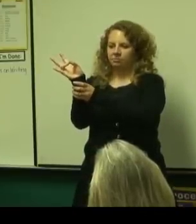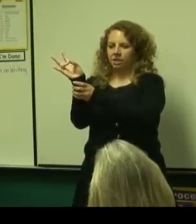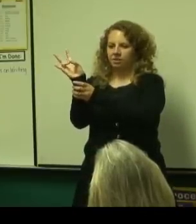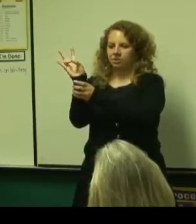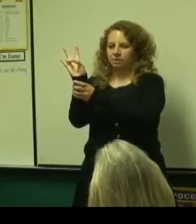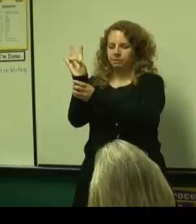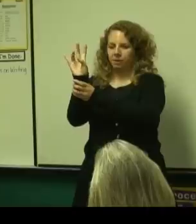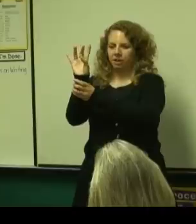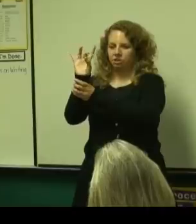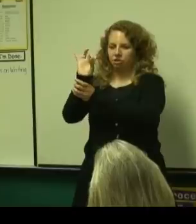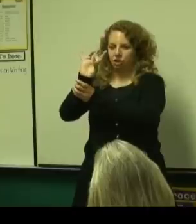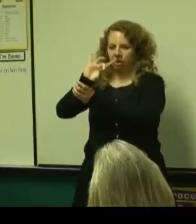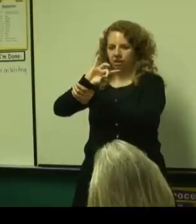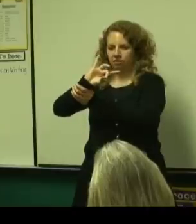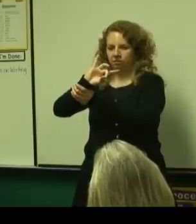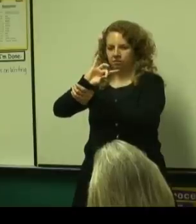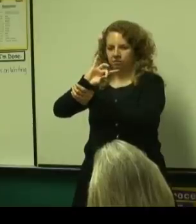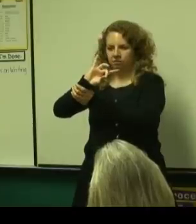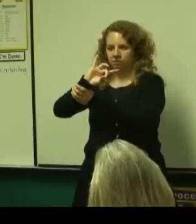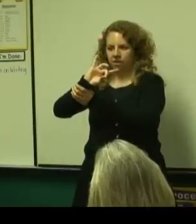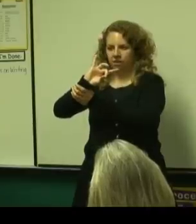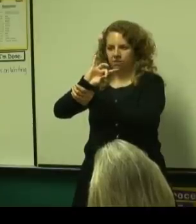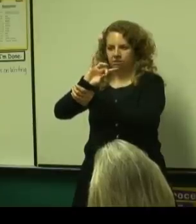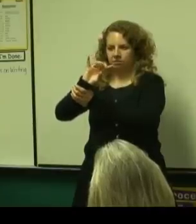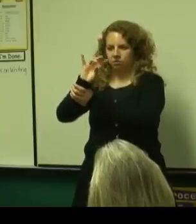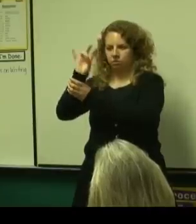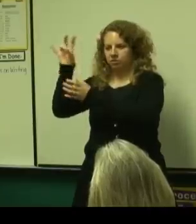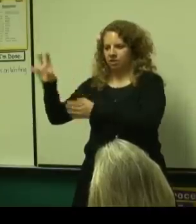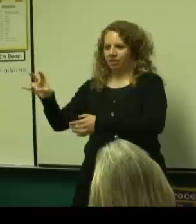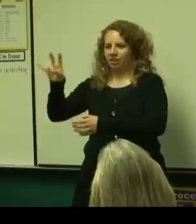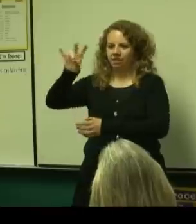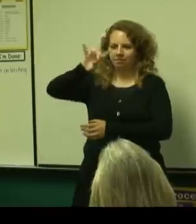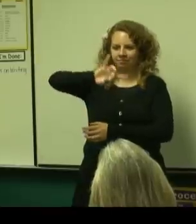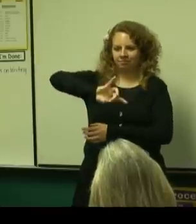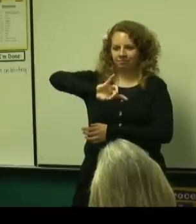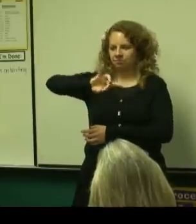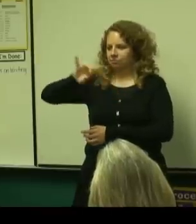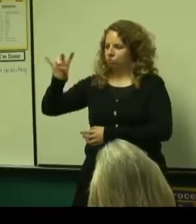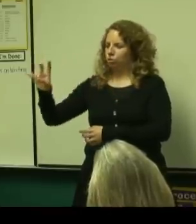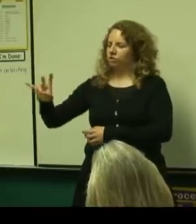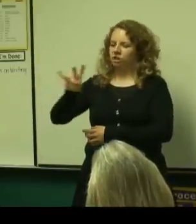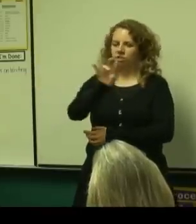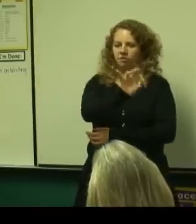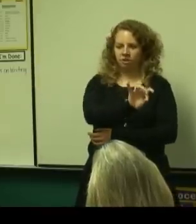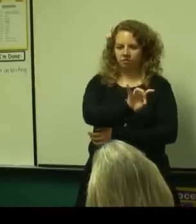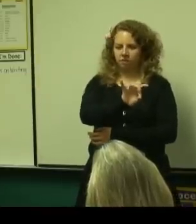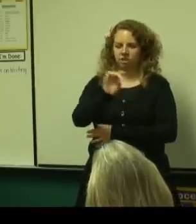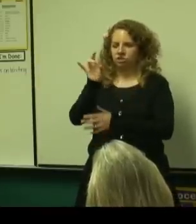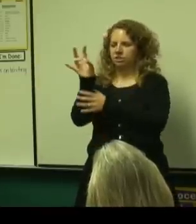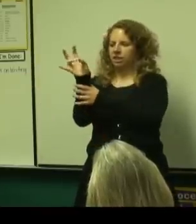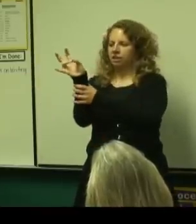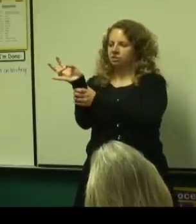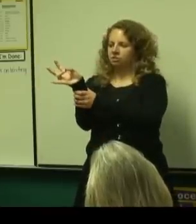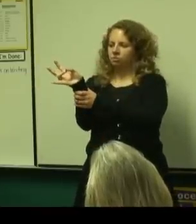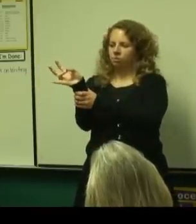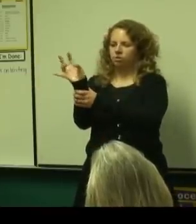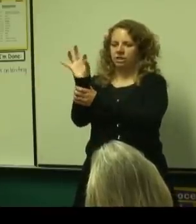hand in the same spot, I just turn it. 8. So it's not like moving it over, it's just Right. like rotating